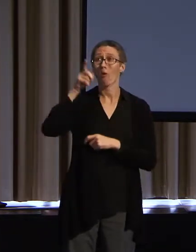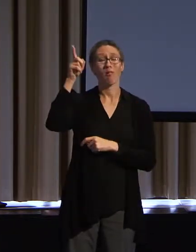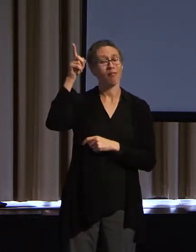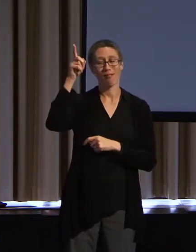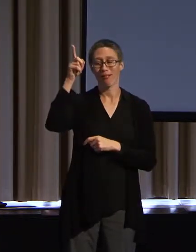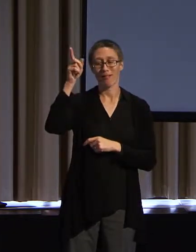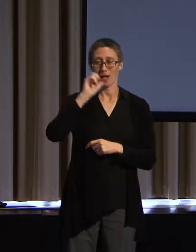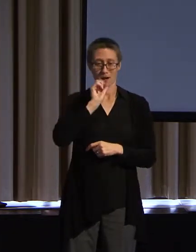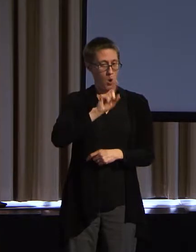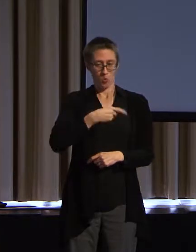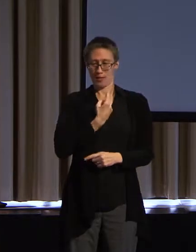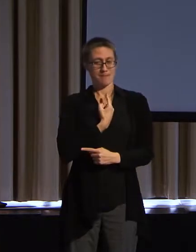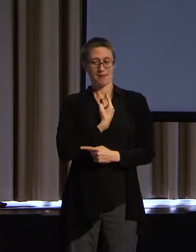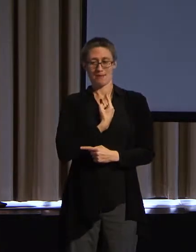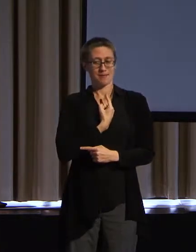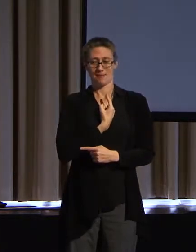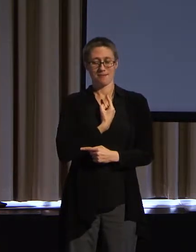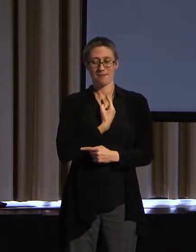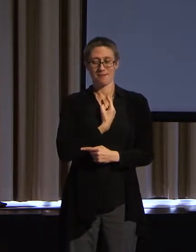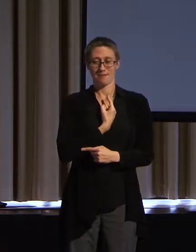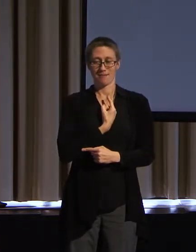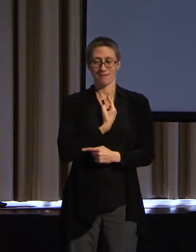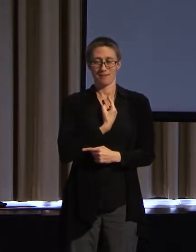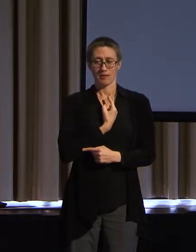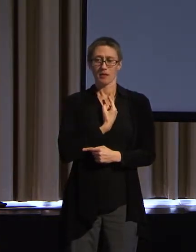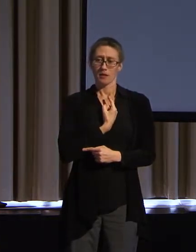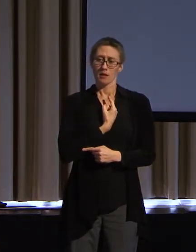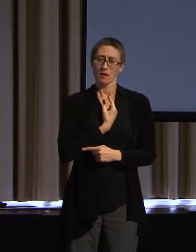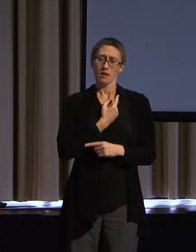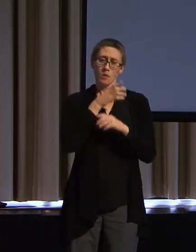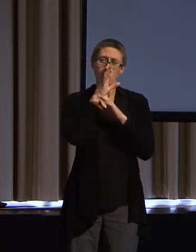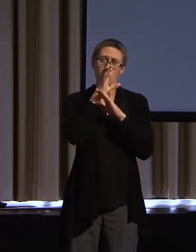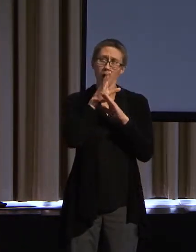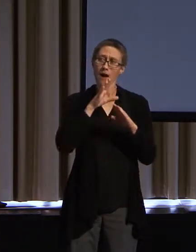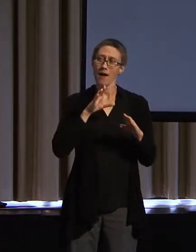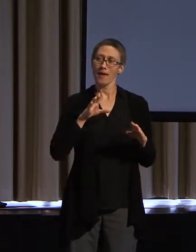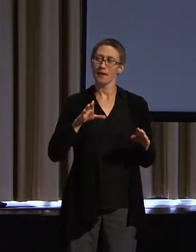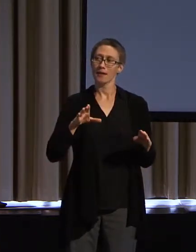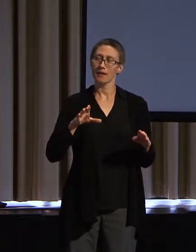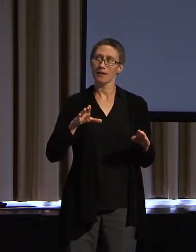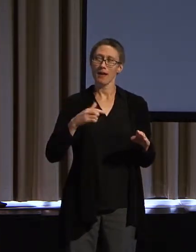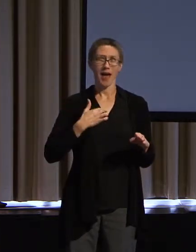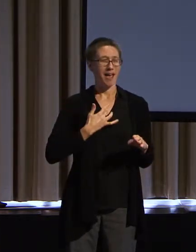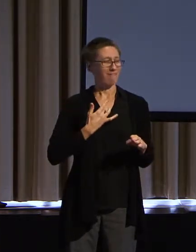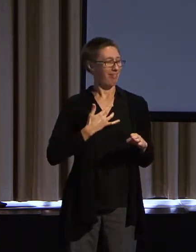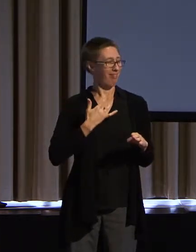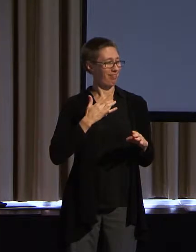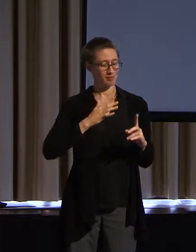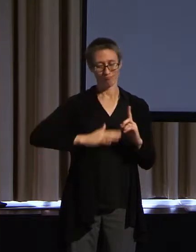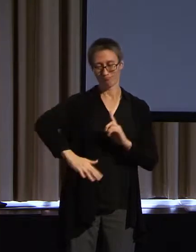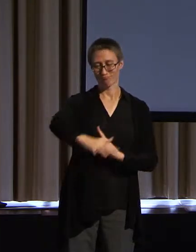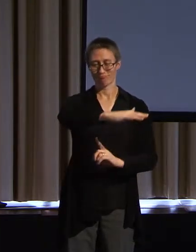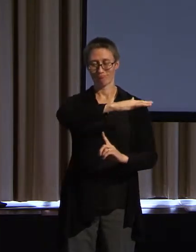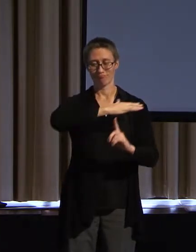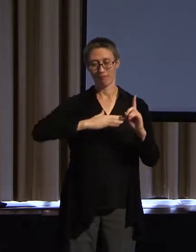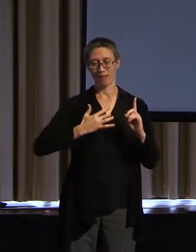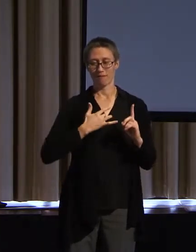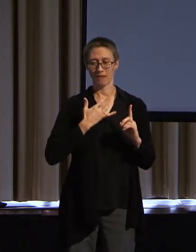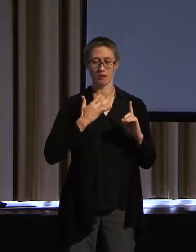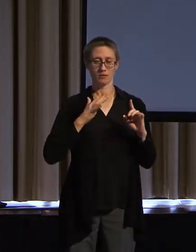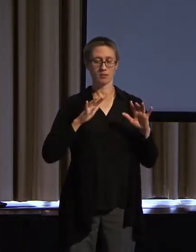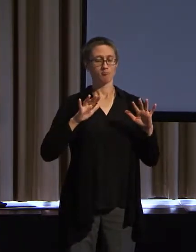just me, I think. Even in this disquiet, I'm struck by the gentleness of my surroundings, the gentleness of the wind as it